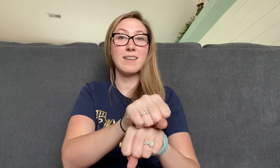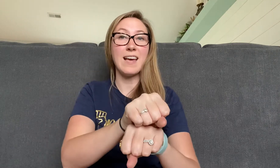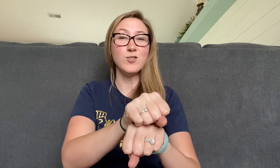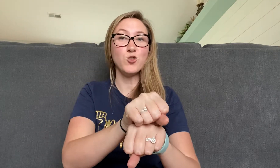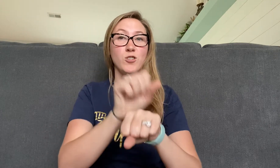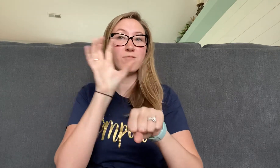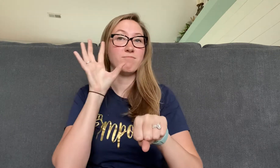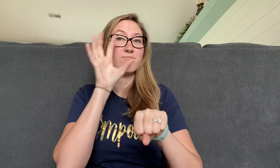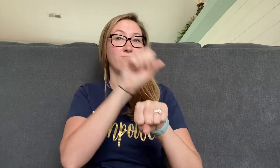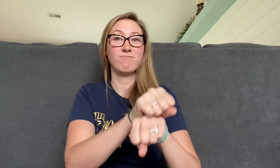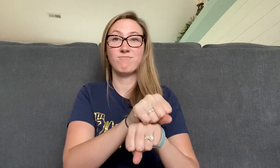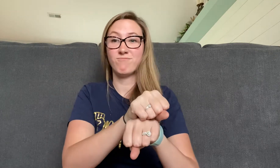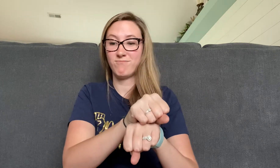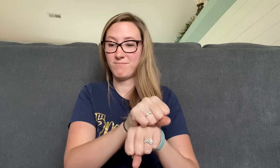catch,